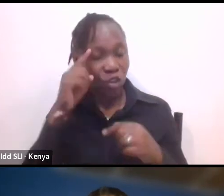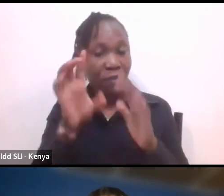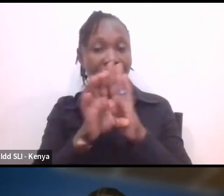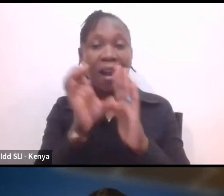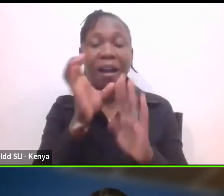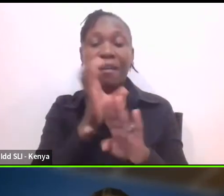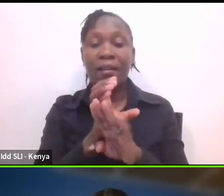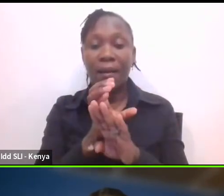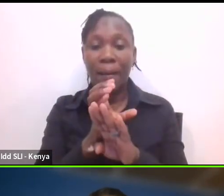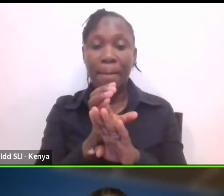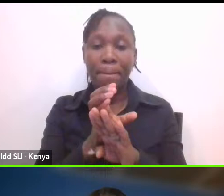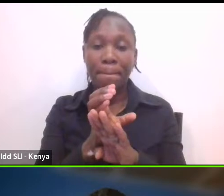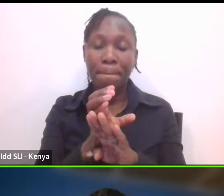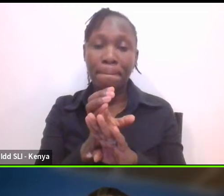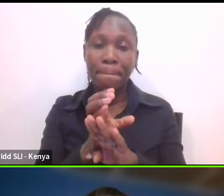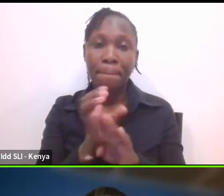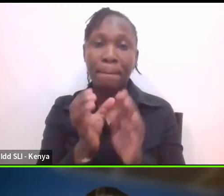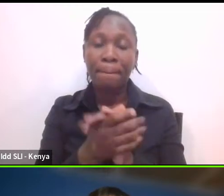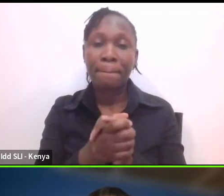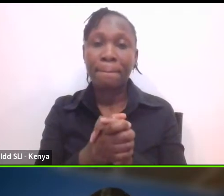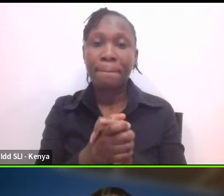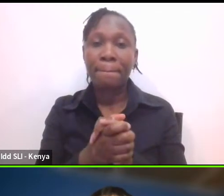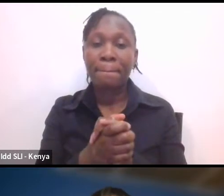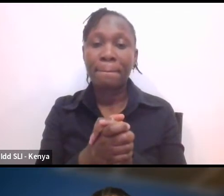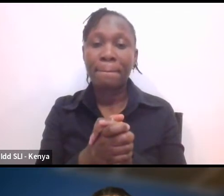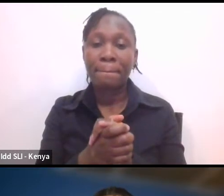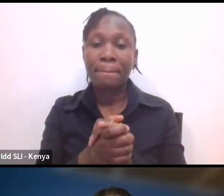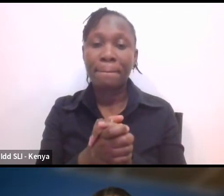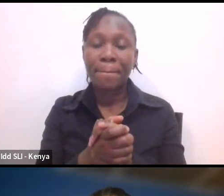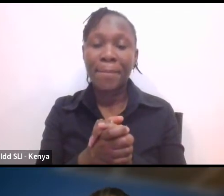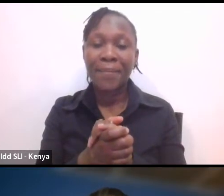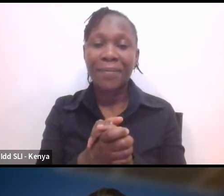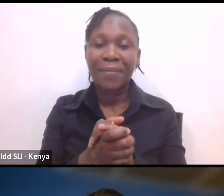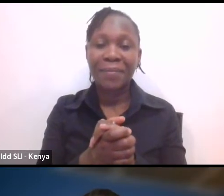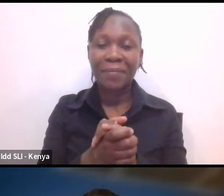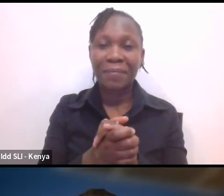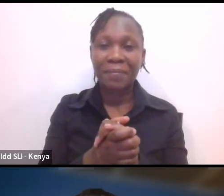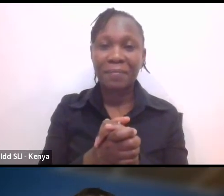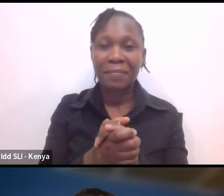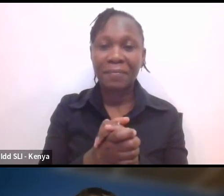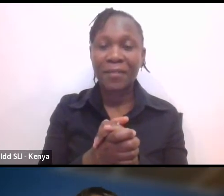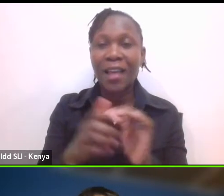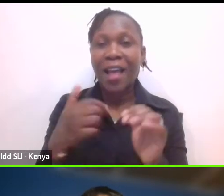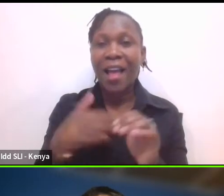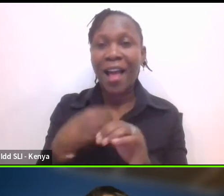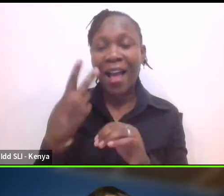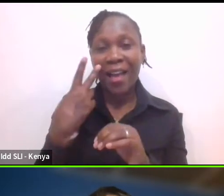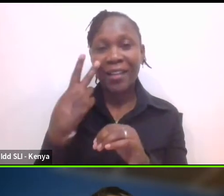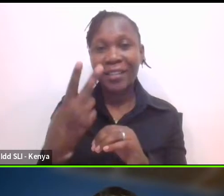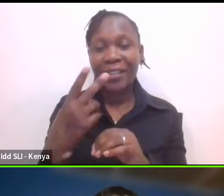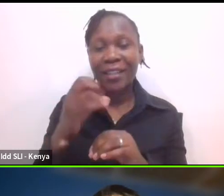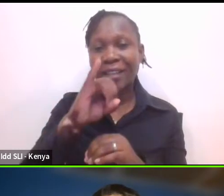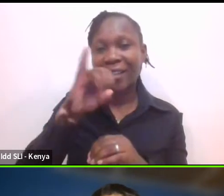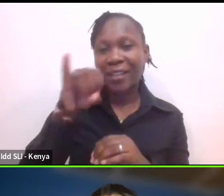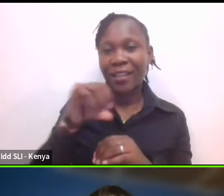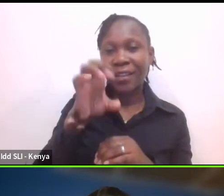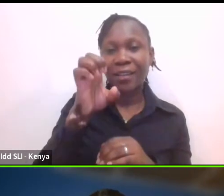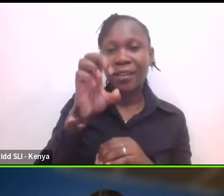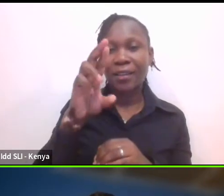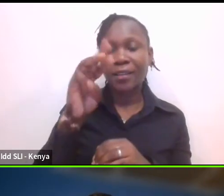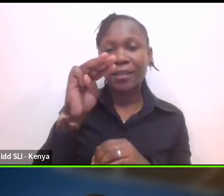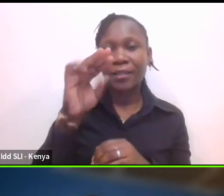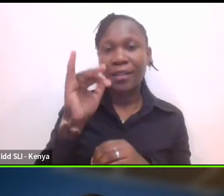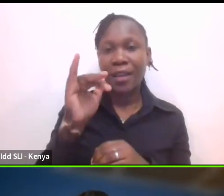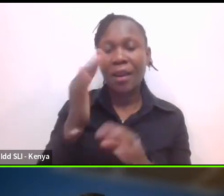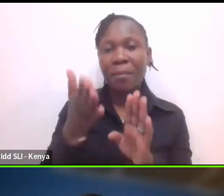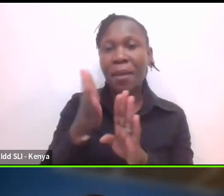Greek myth. Yeah, exactly. Laughing off the well, line. and I see we have Jeremy back, which is our visual cue that we're